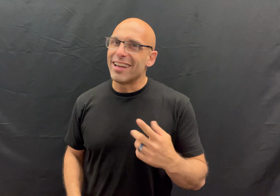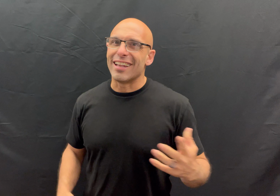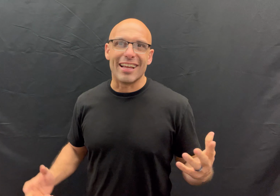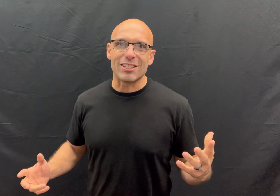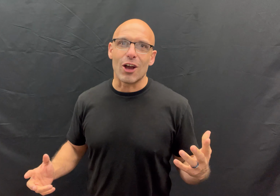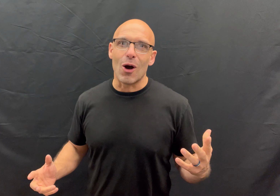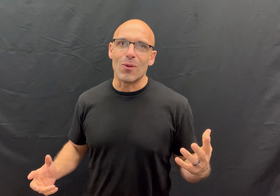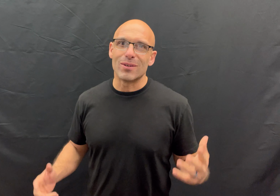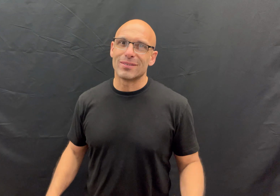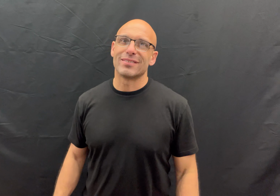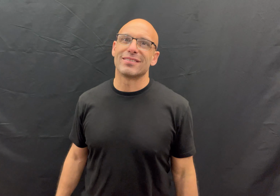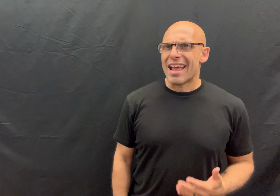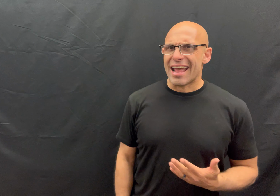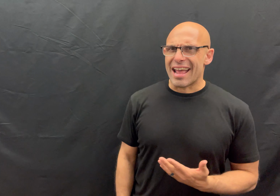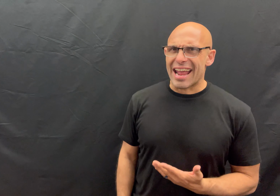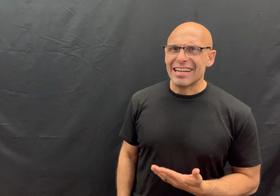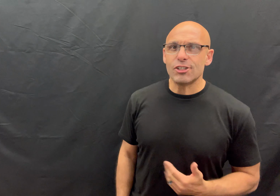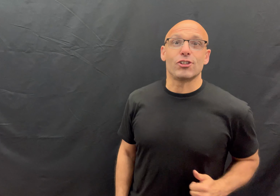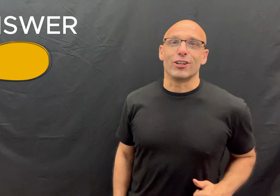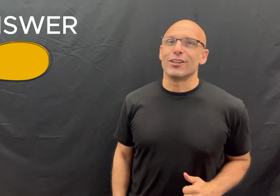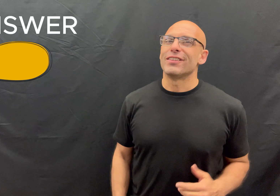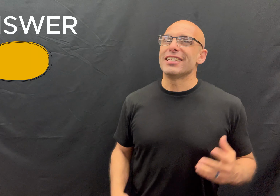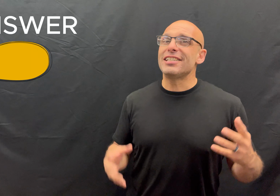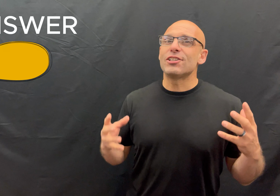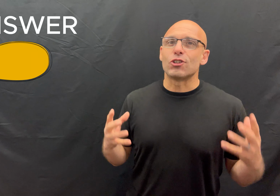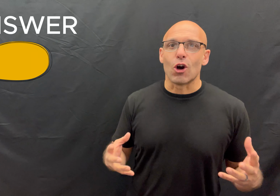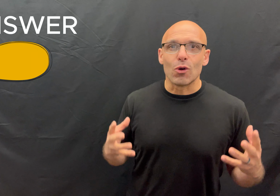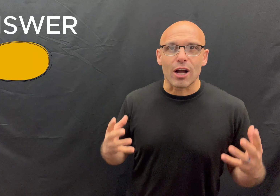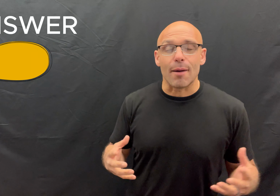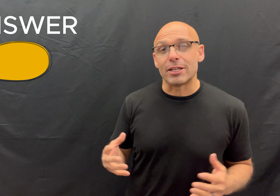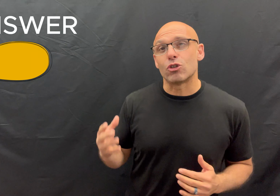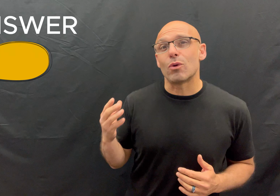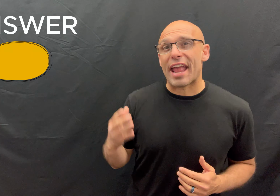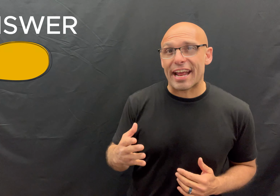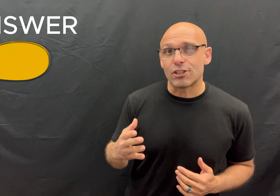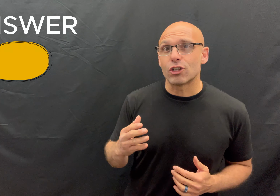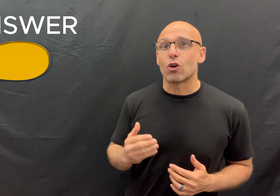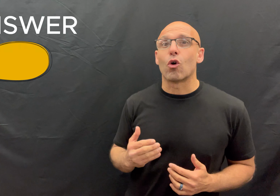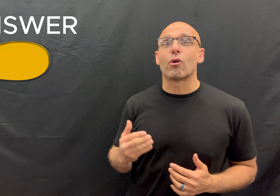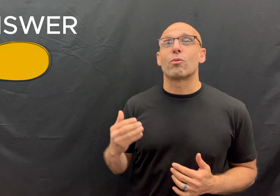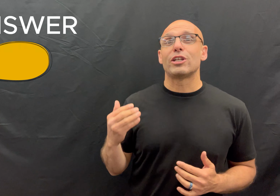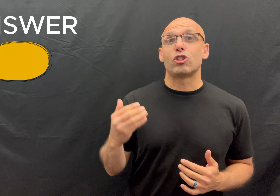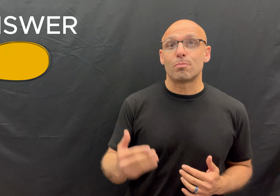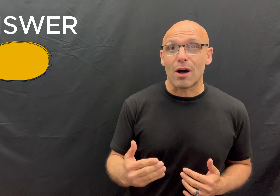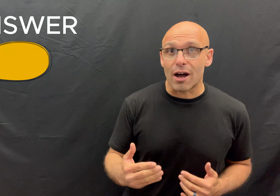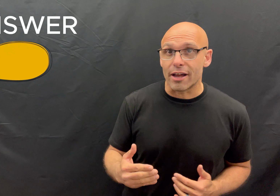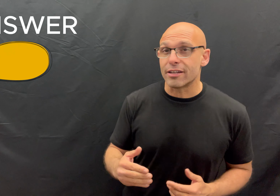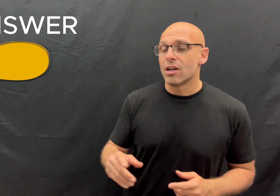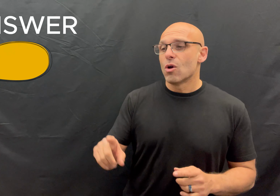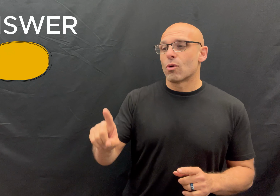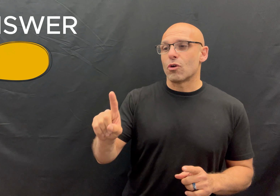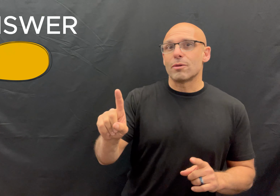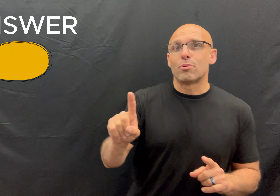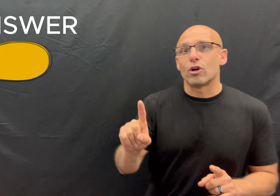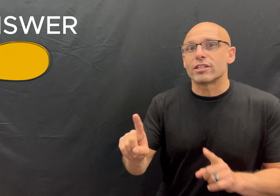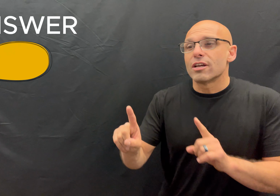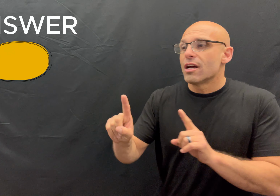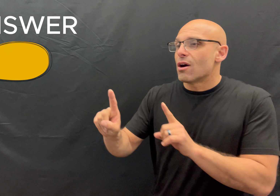Let's go. Answer. This is so common. To answer or respond, we're going to put